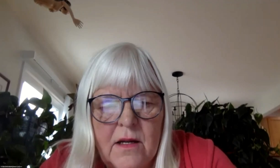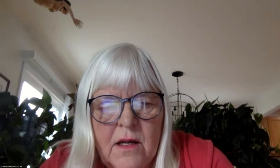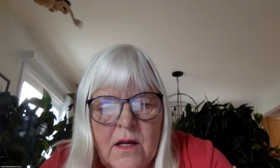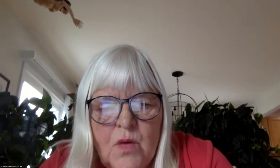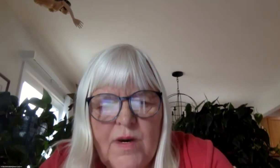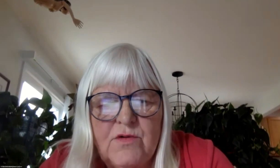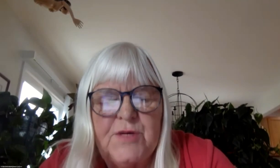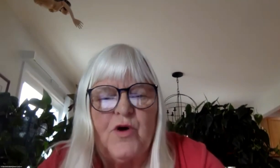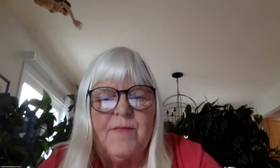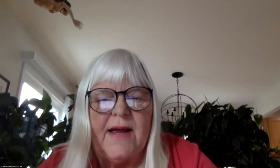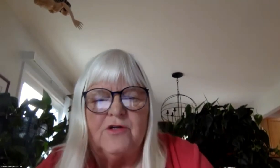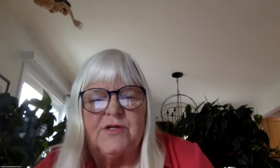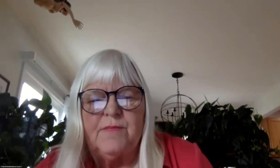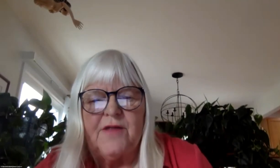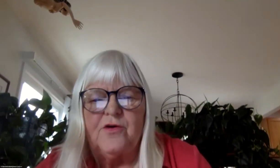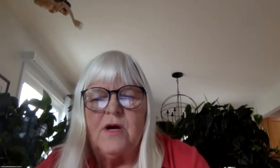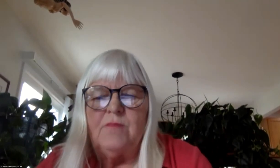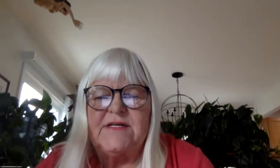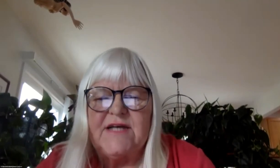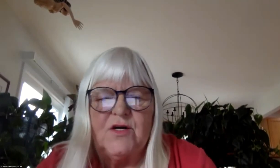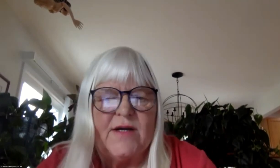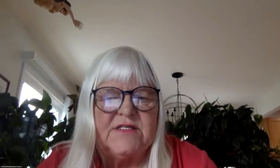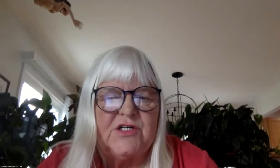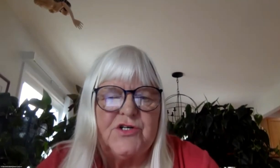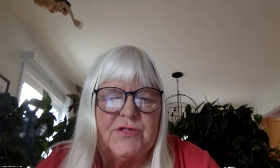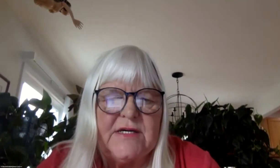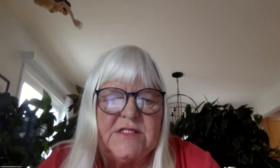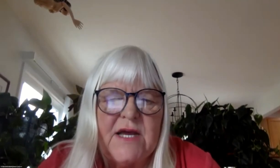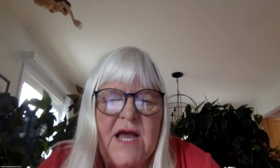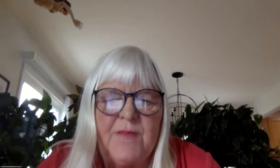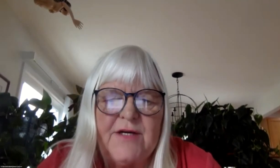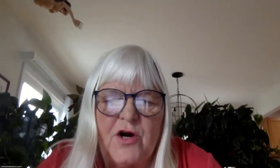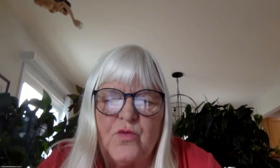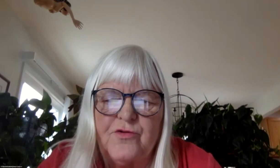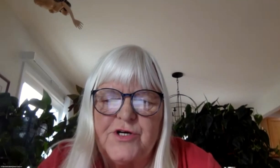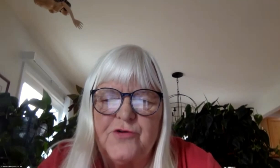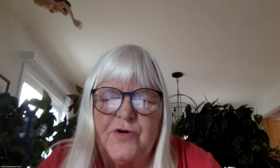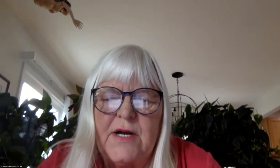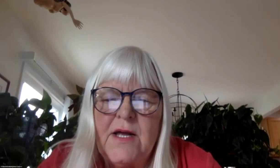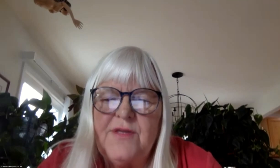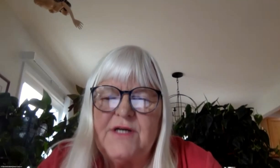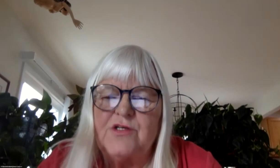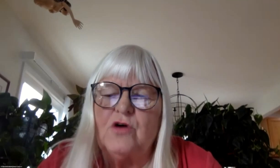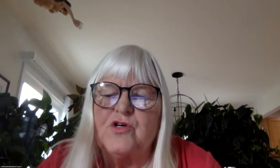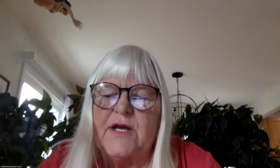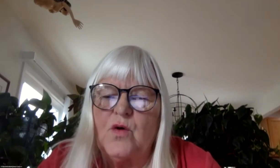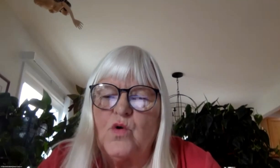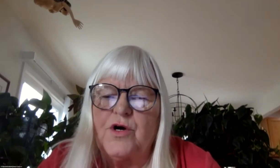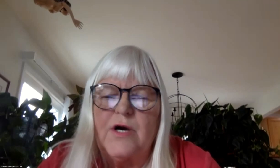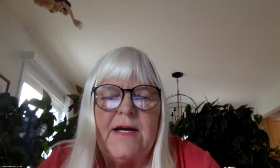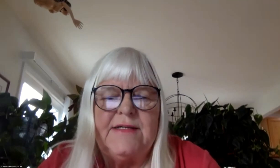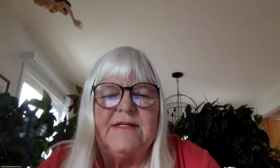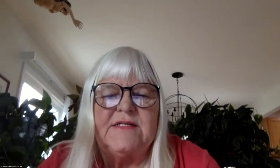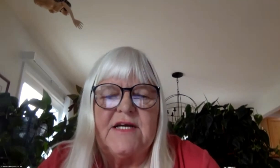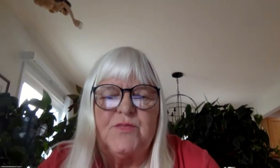back. When I was supporting my elderly mother, my son who has additional needs, and my daughter with her children, the adult social care